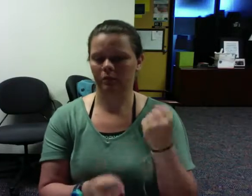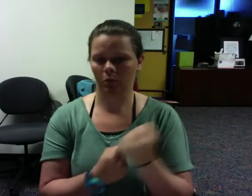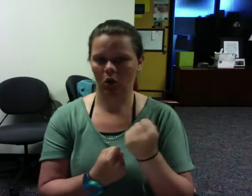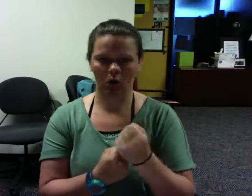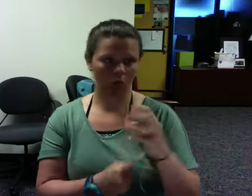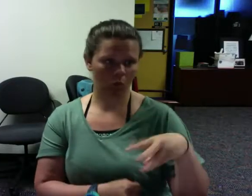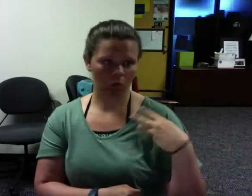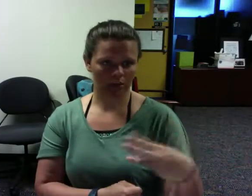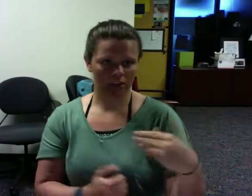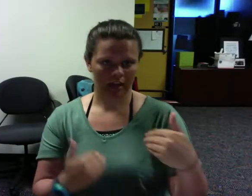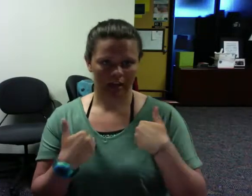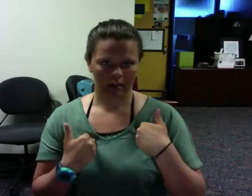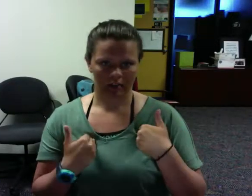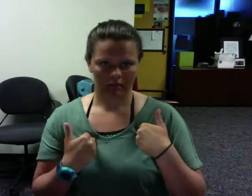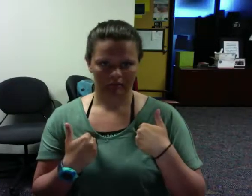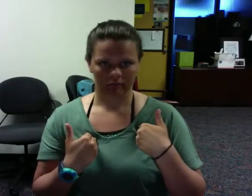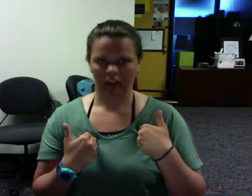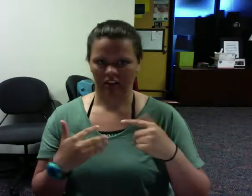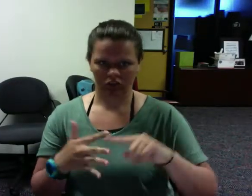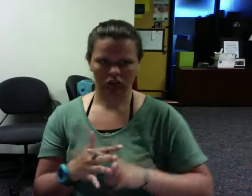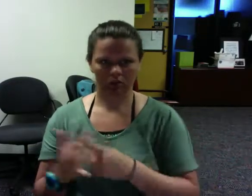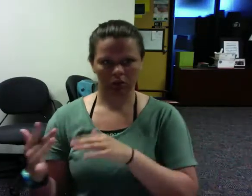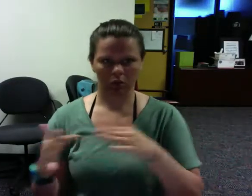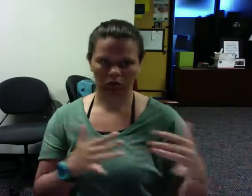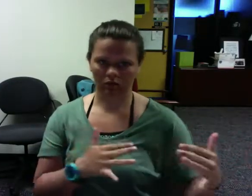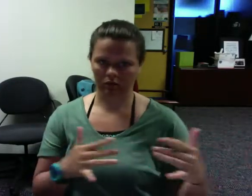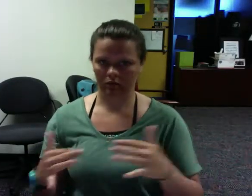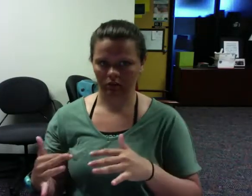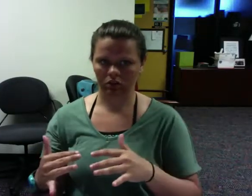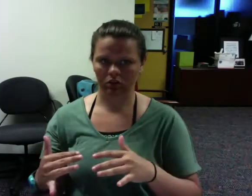2/5, put lines through those 2/5.